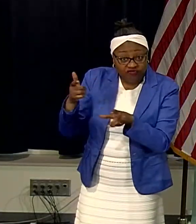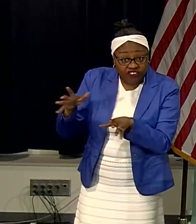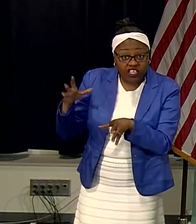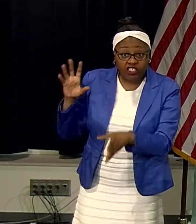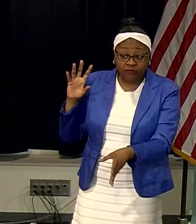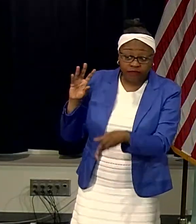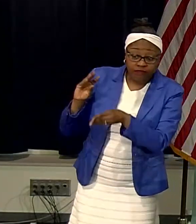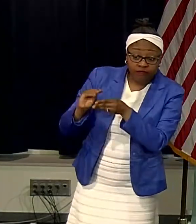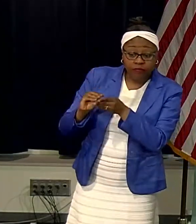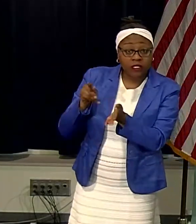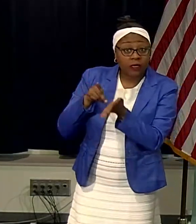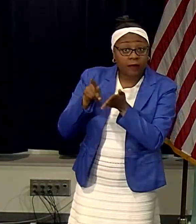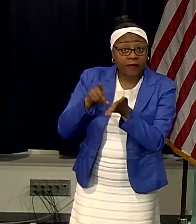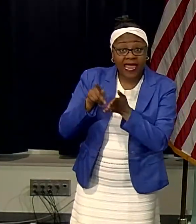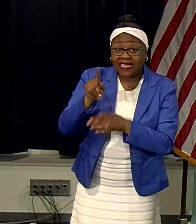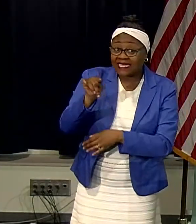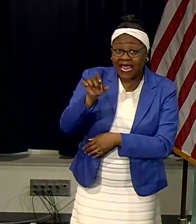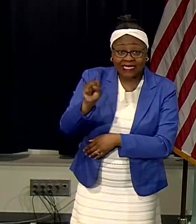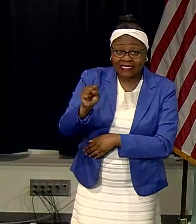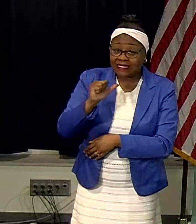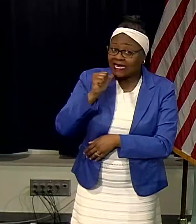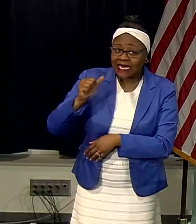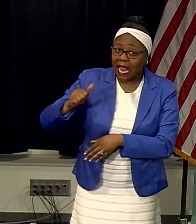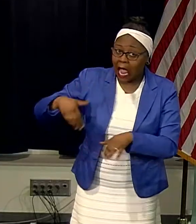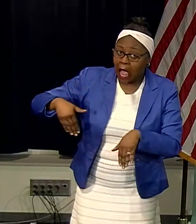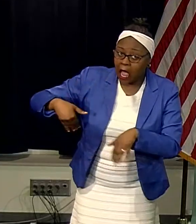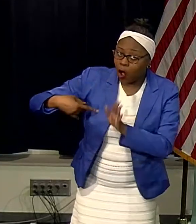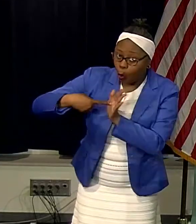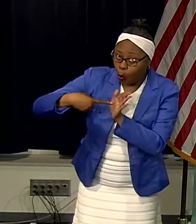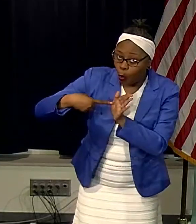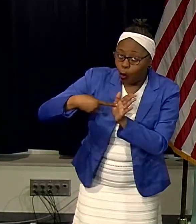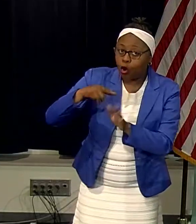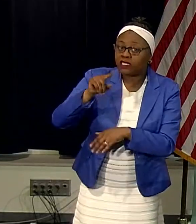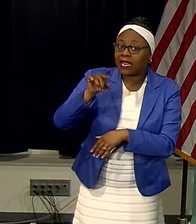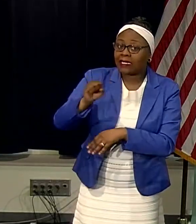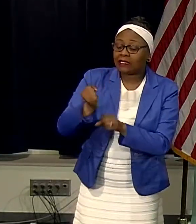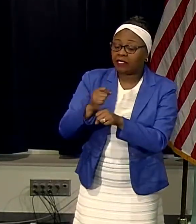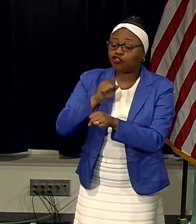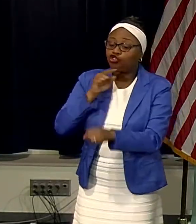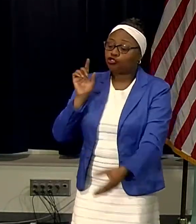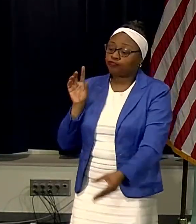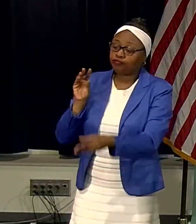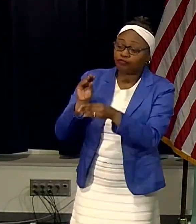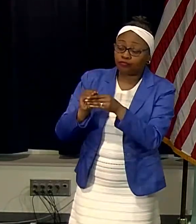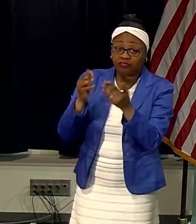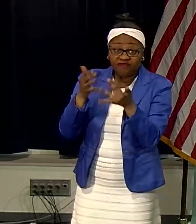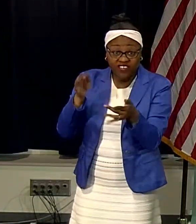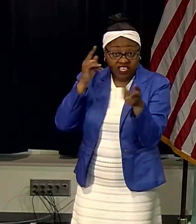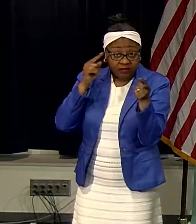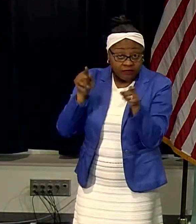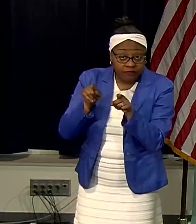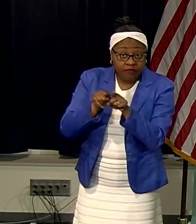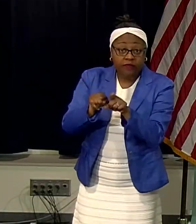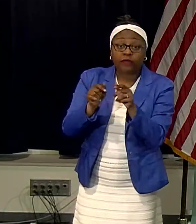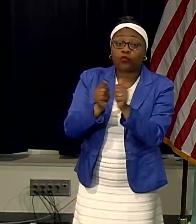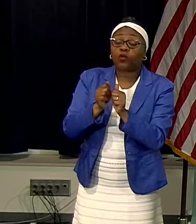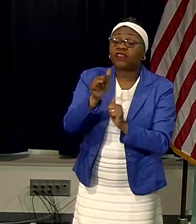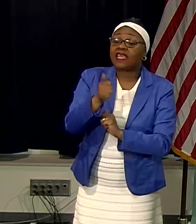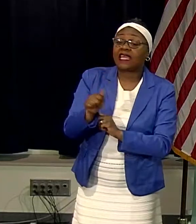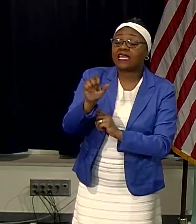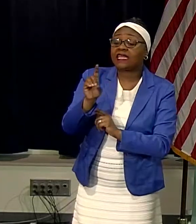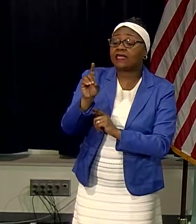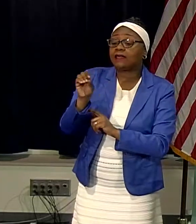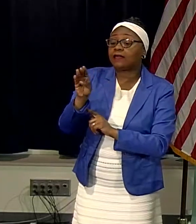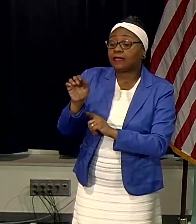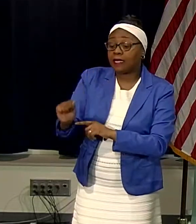taxes. You have no back taxes owed. We also make sure that you are up to date on compliance with any DLBA properties. As